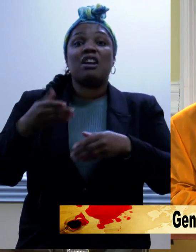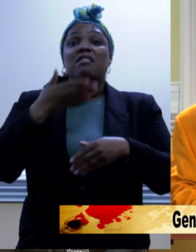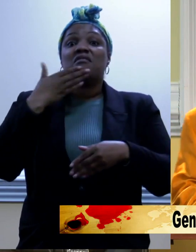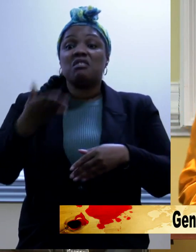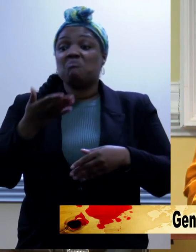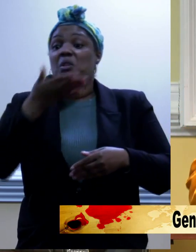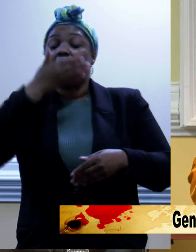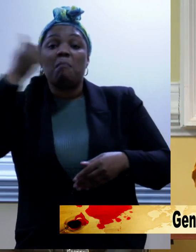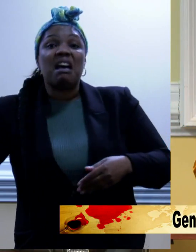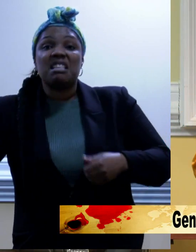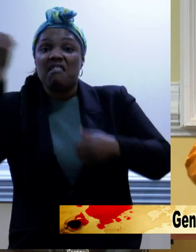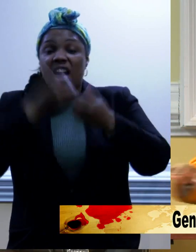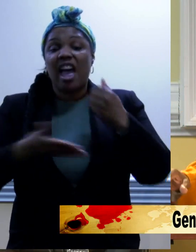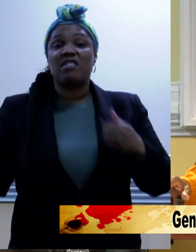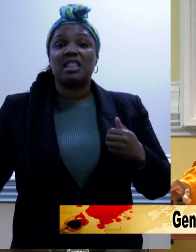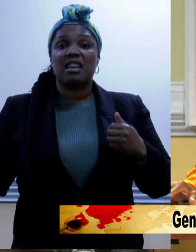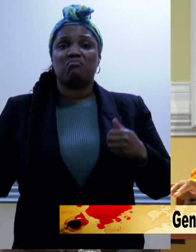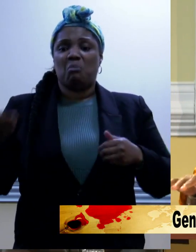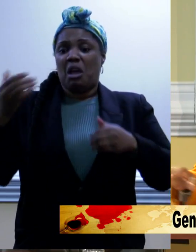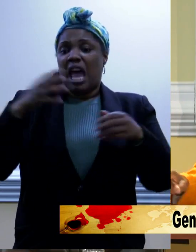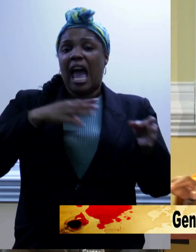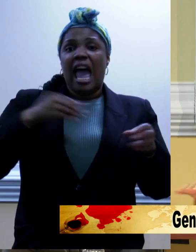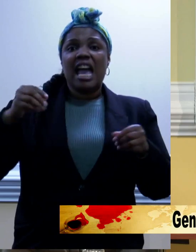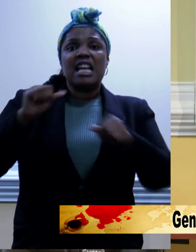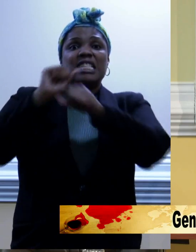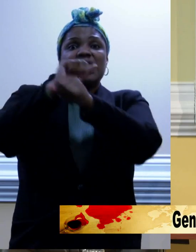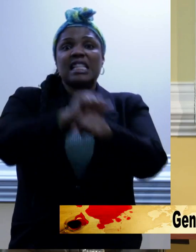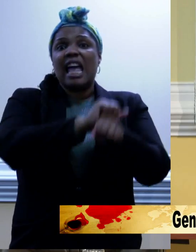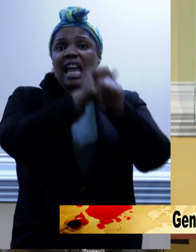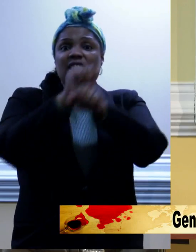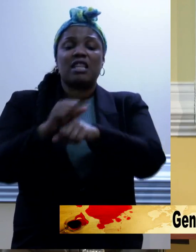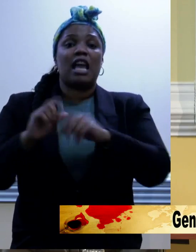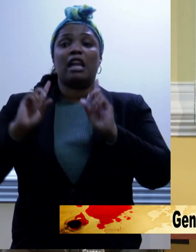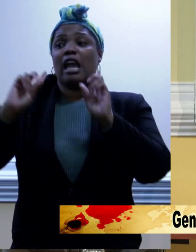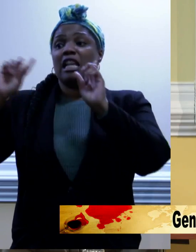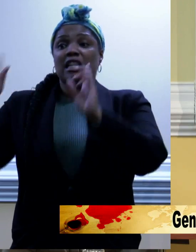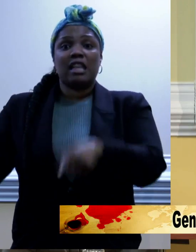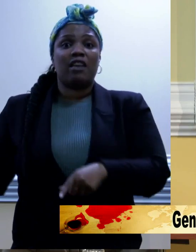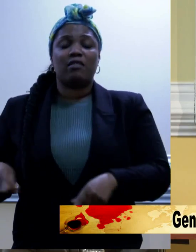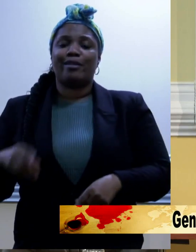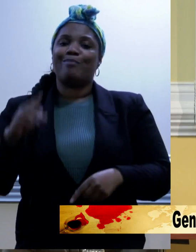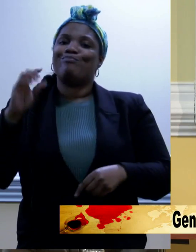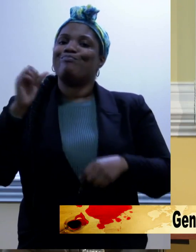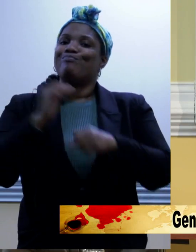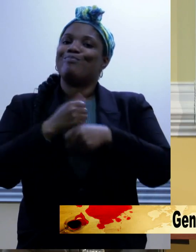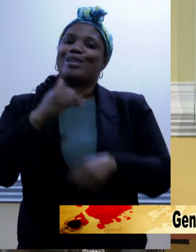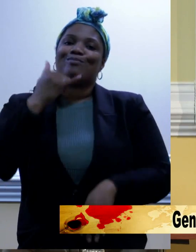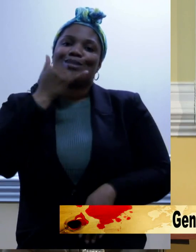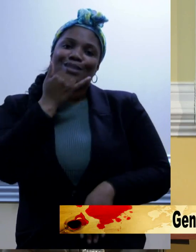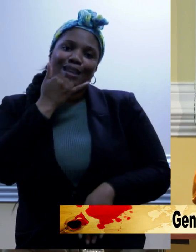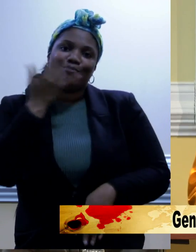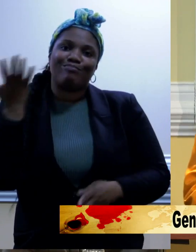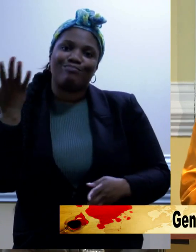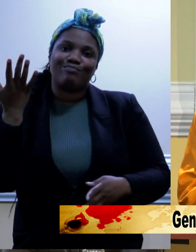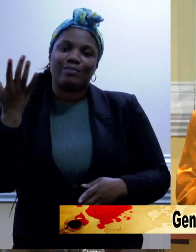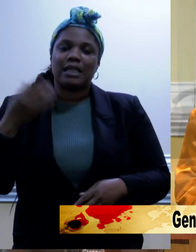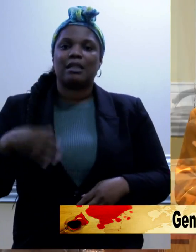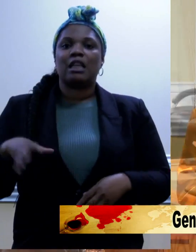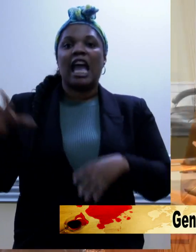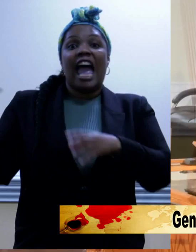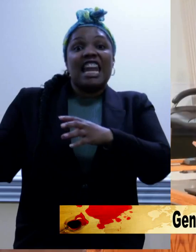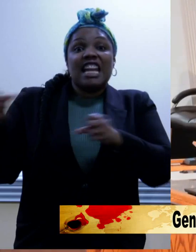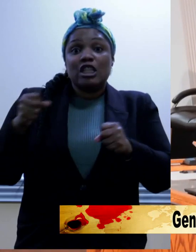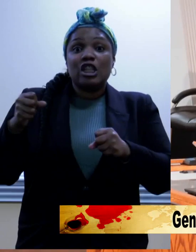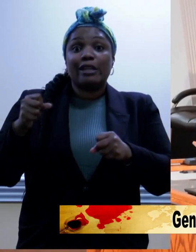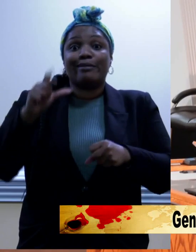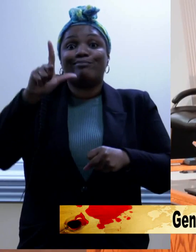of everything and even people that are slaves and they go their way. But they made one mistake. What is that mistake? Go ahead. And they took